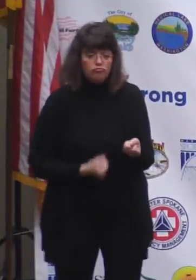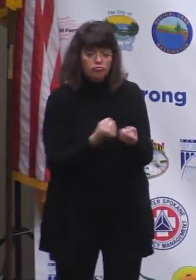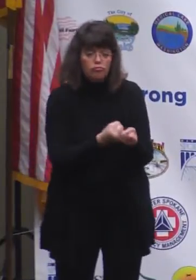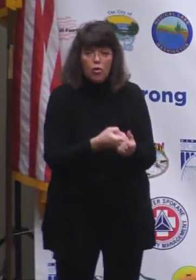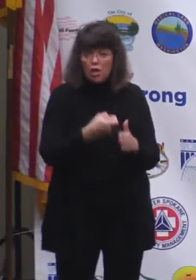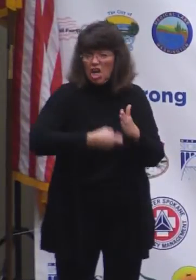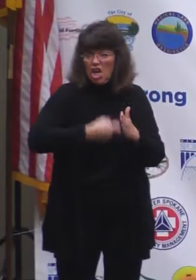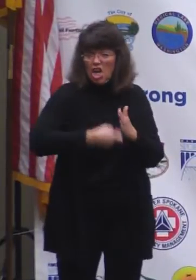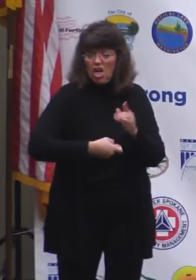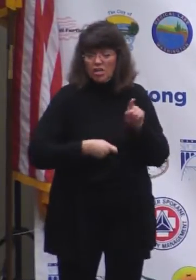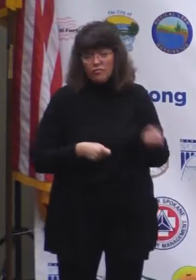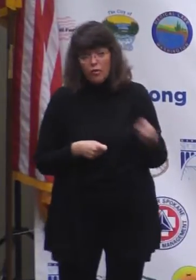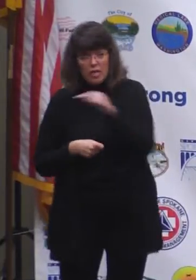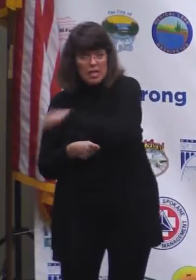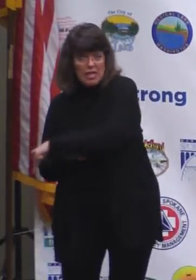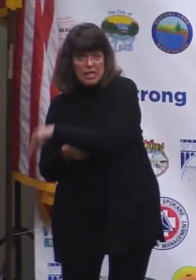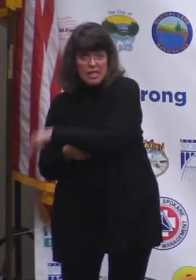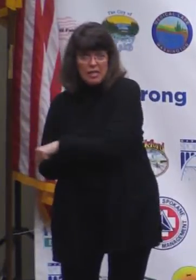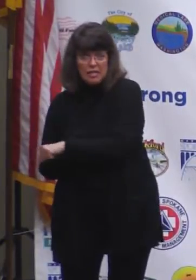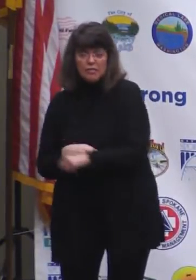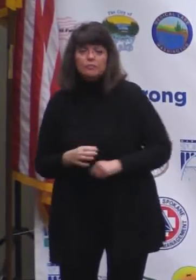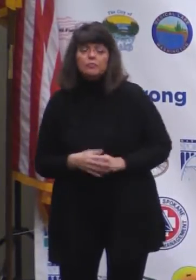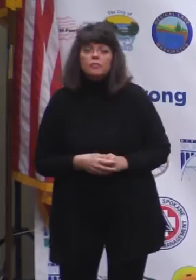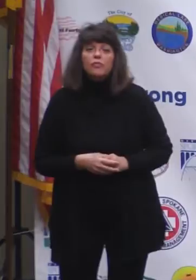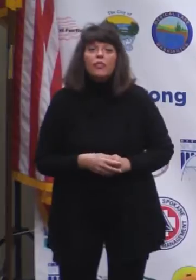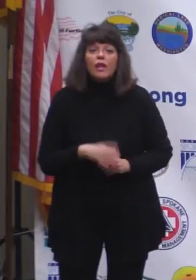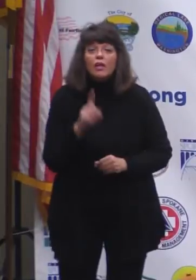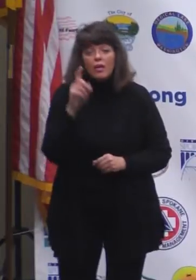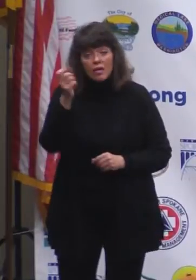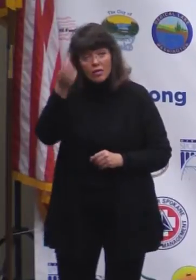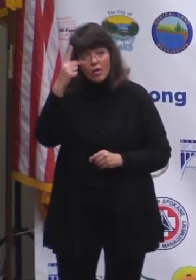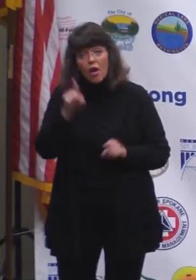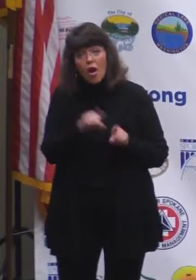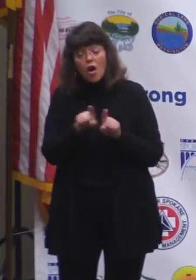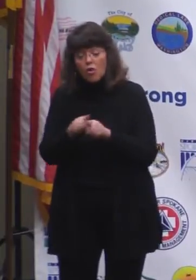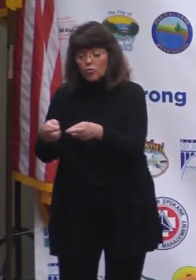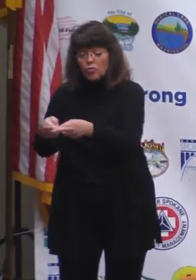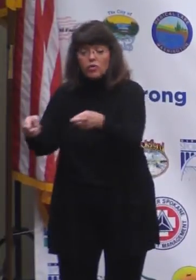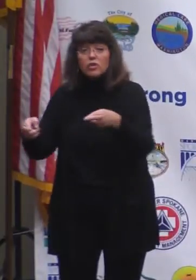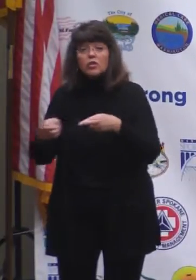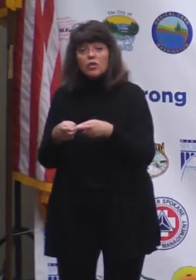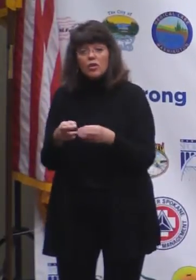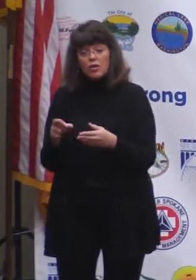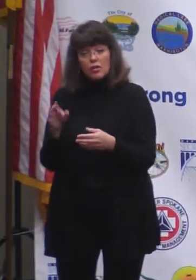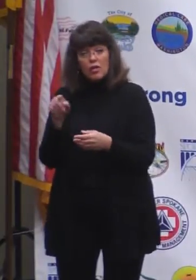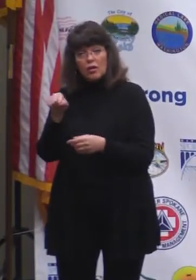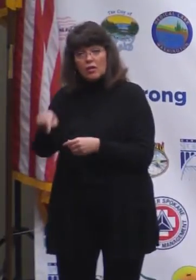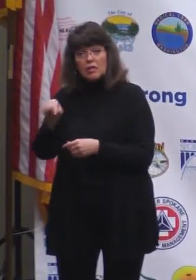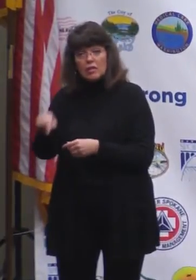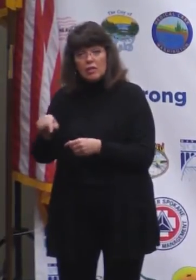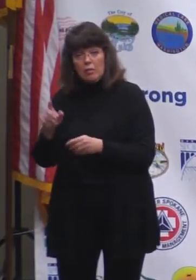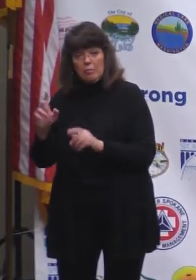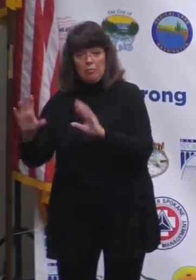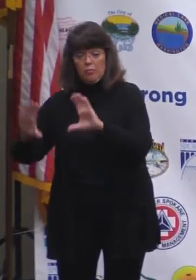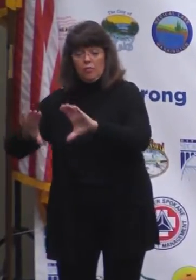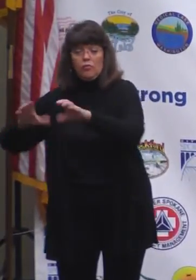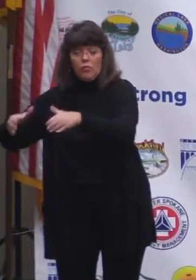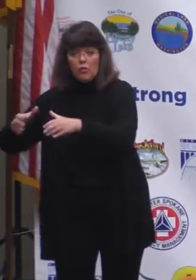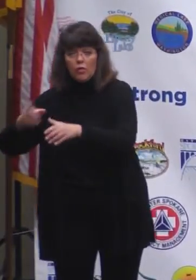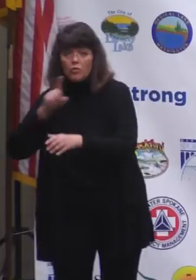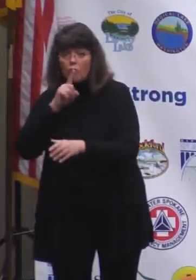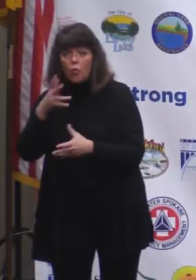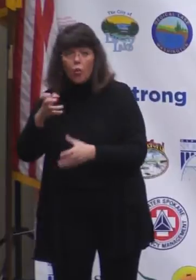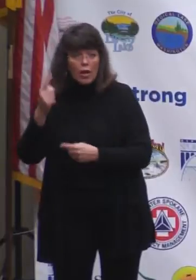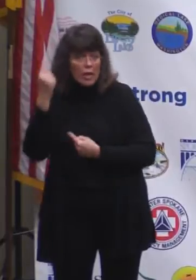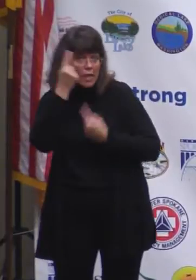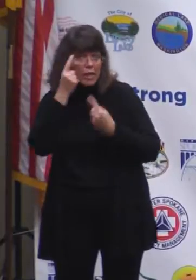space expansion. Separately, our regional partners are working on a plan to establish an alternative care facility that would be at the